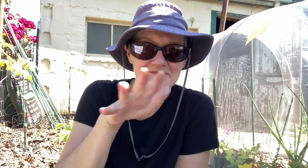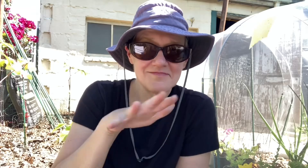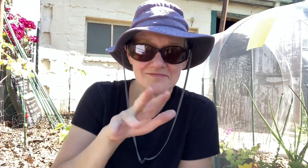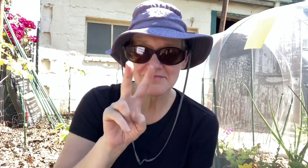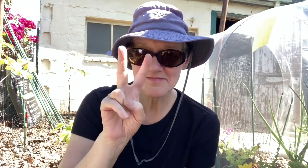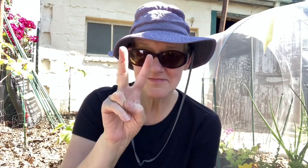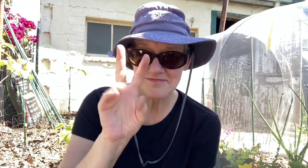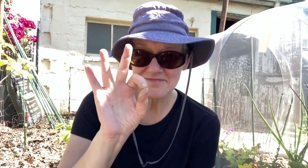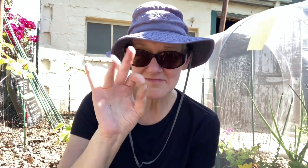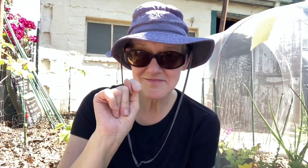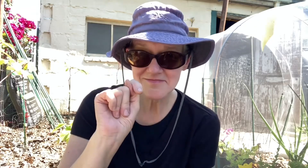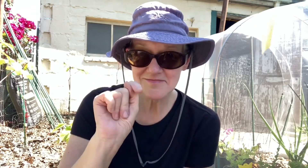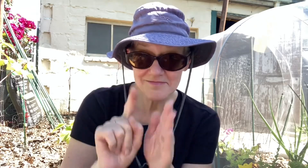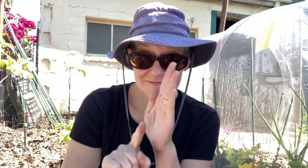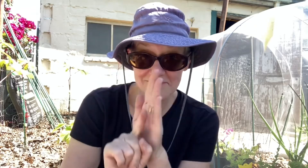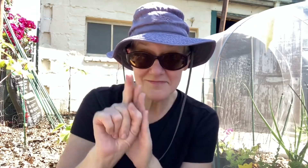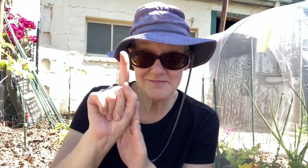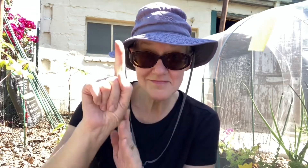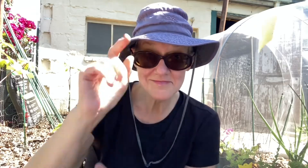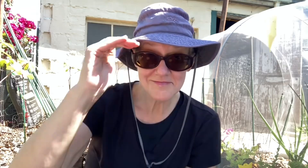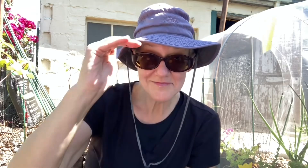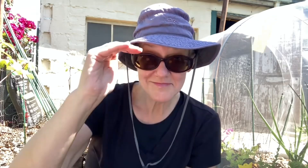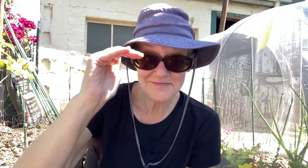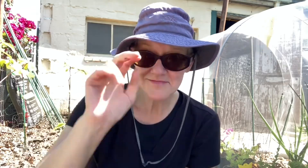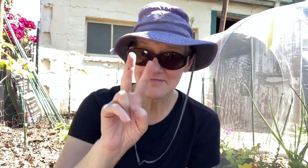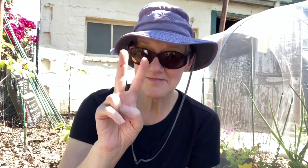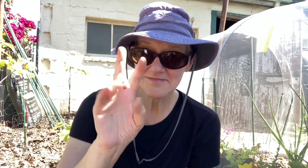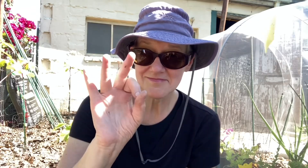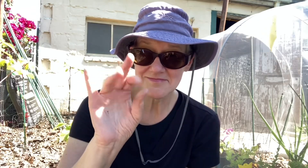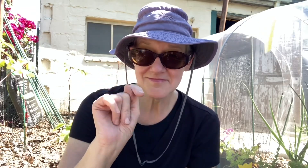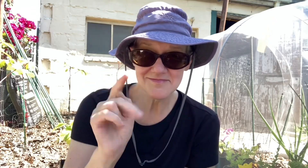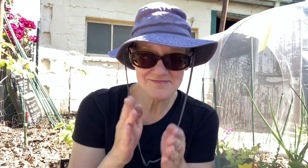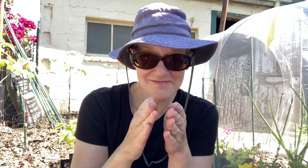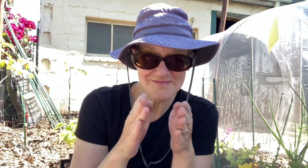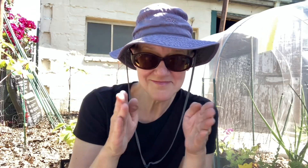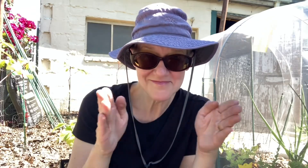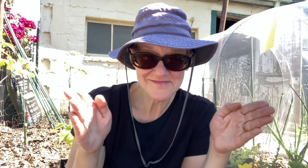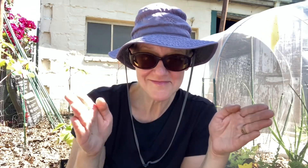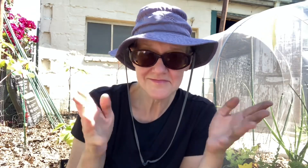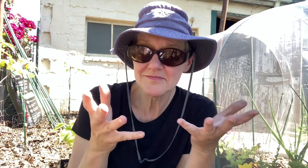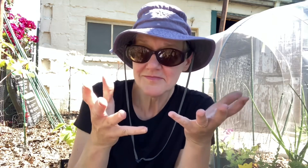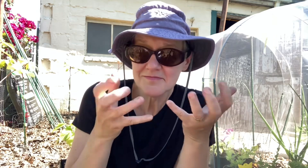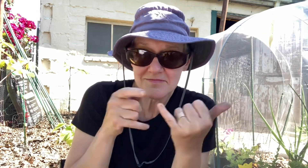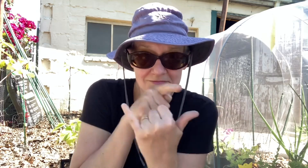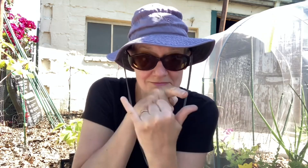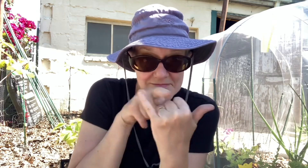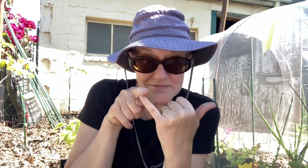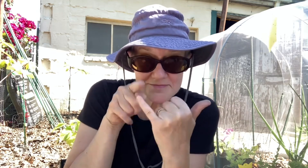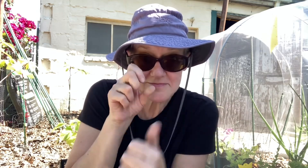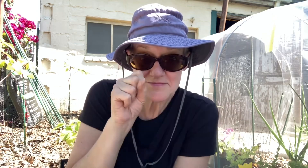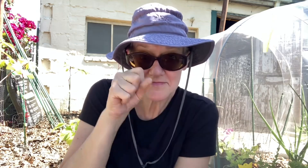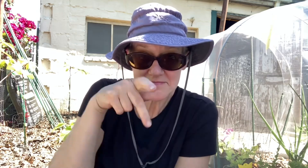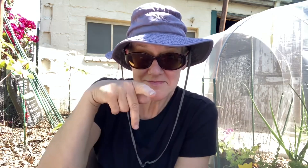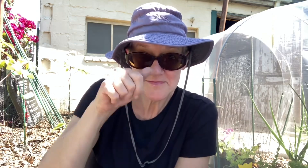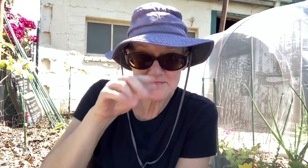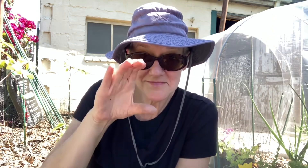They're going to get to be about 2 feet tall and 2 feet wide. So I'm going to space